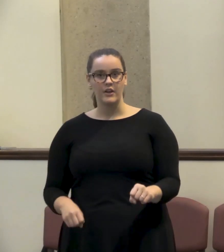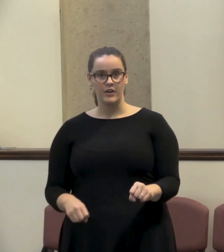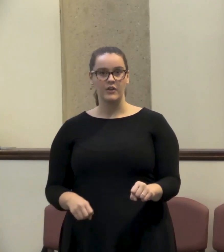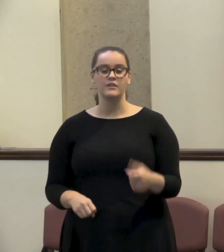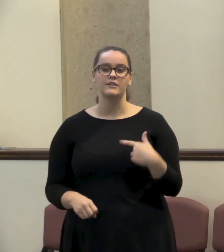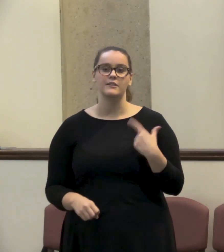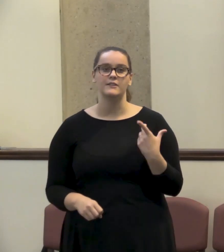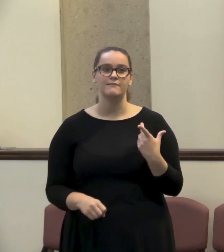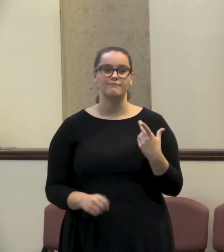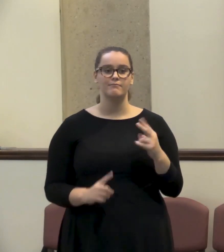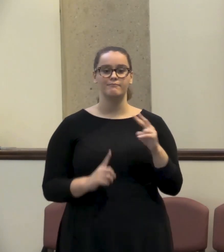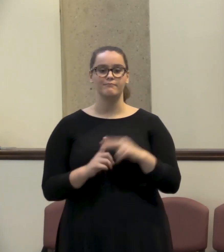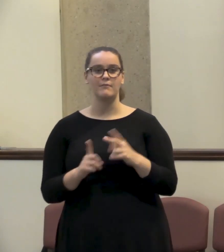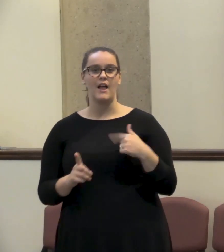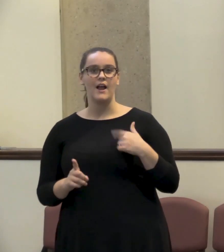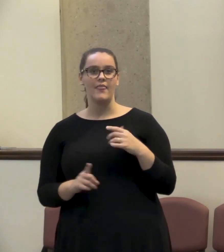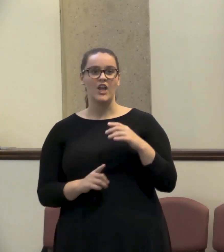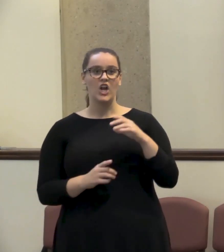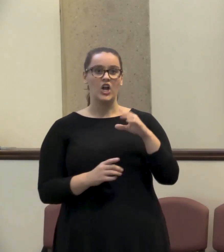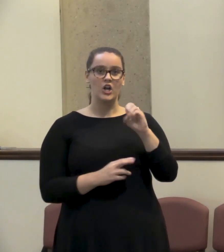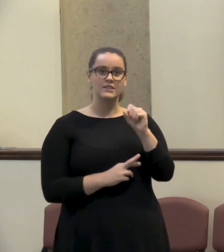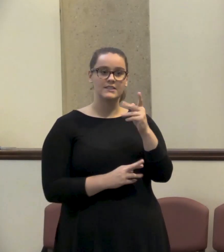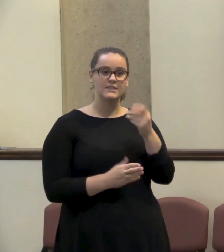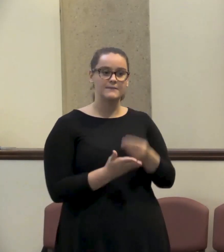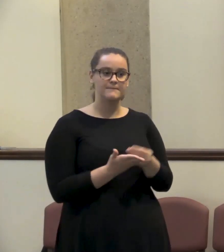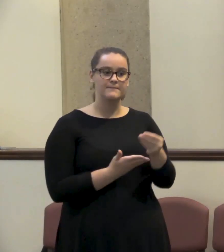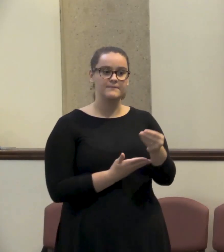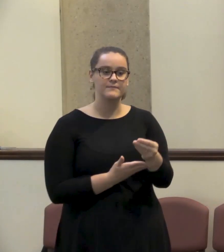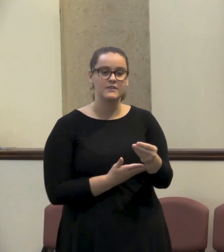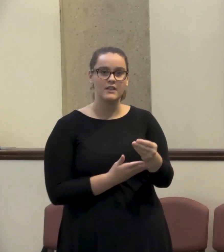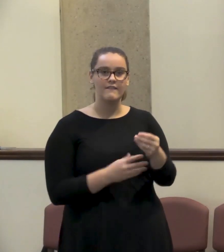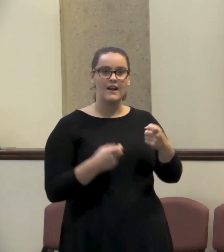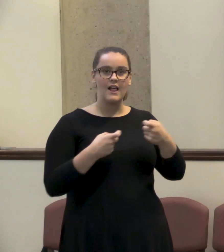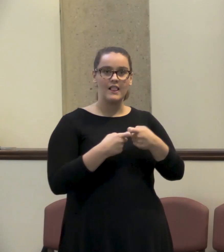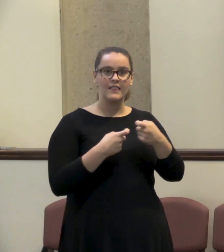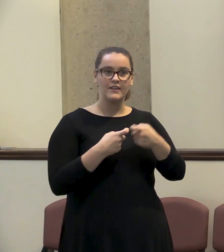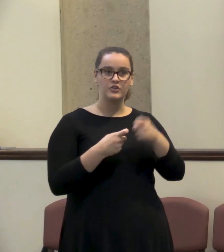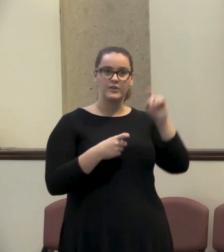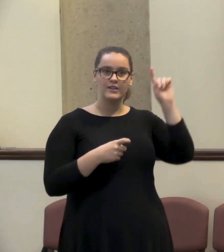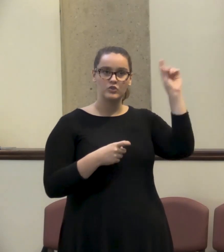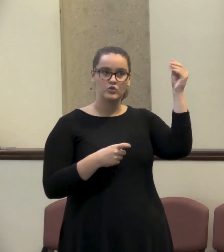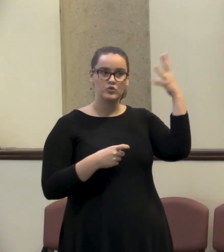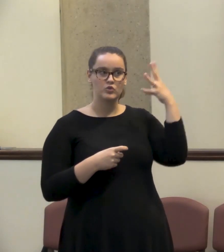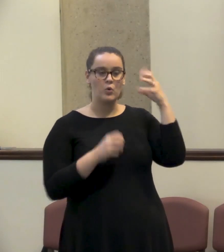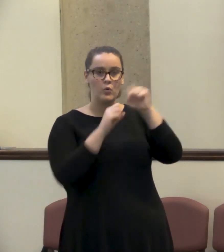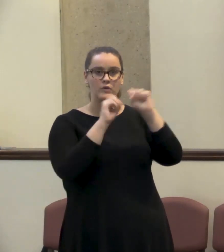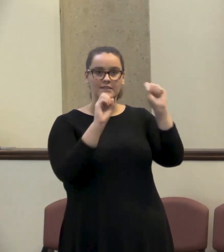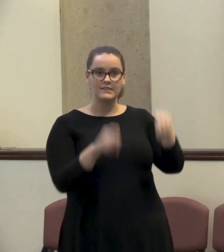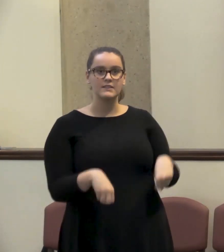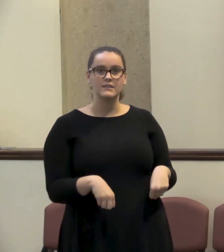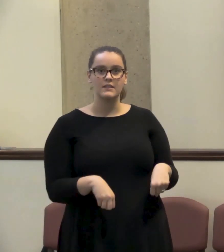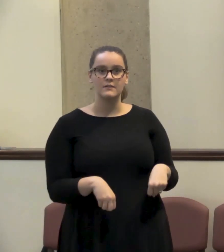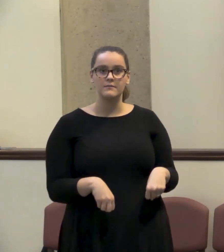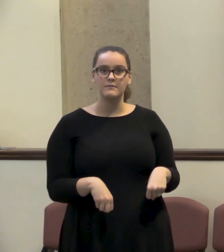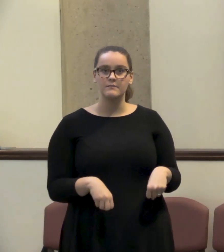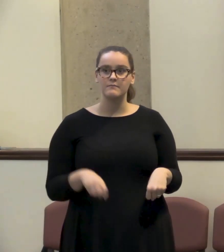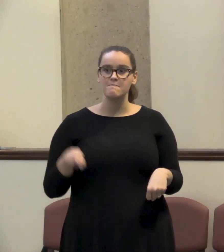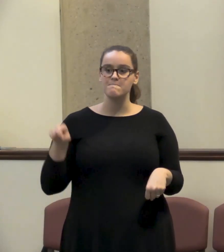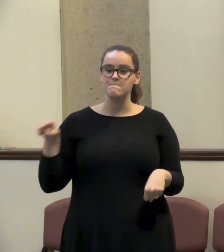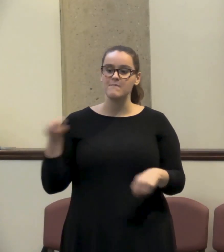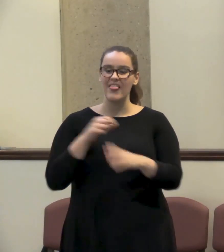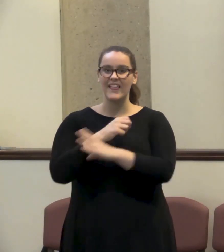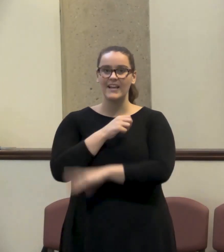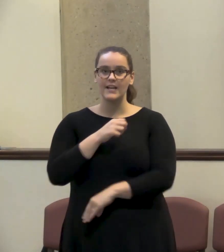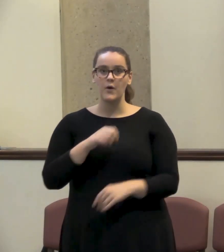tax bills. And so they paid for it. If you bought a $20,000 solar system, the county fronted the money